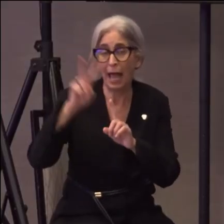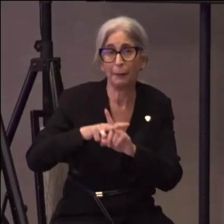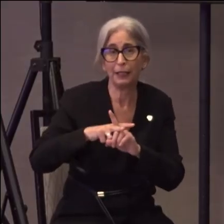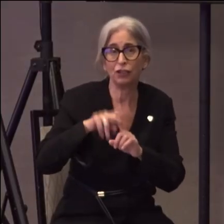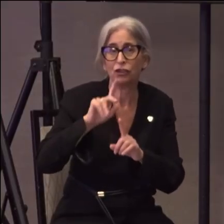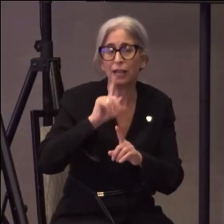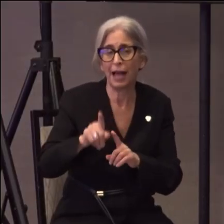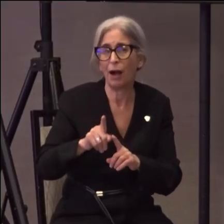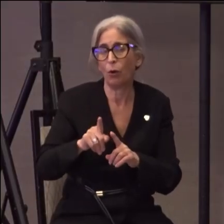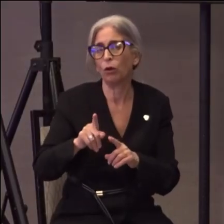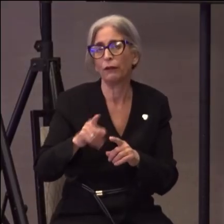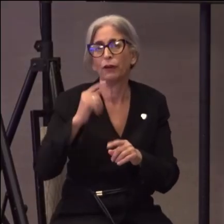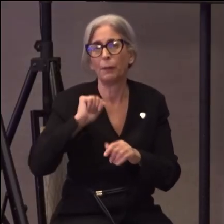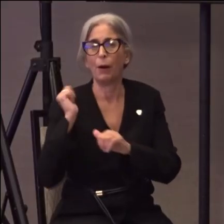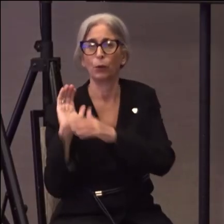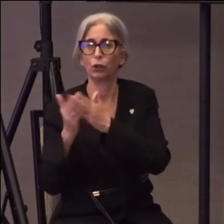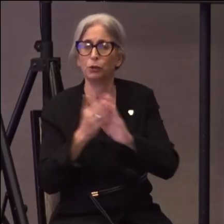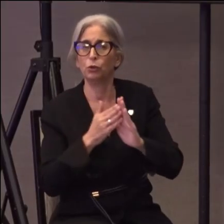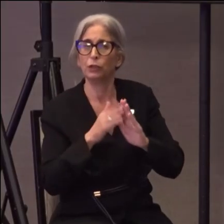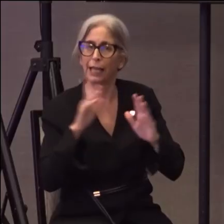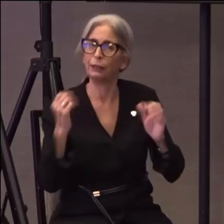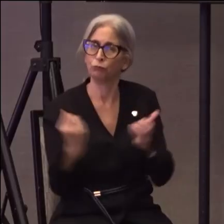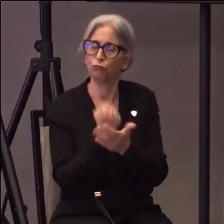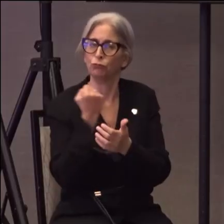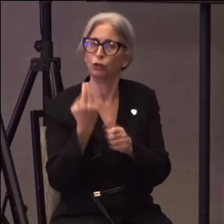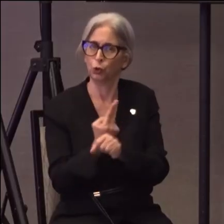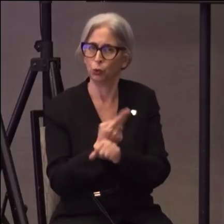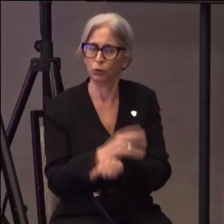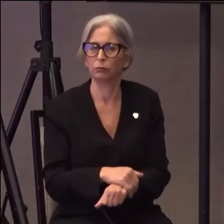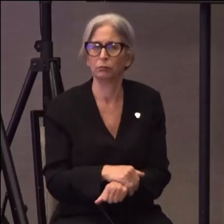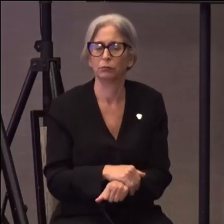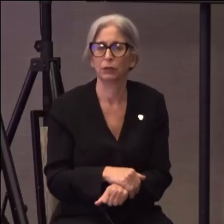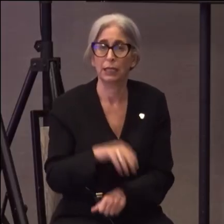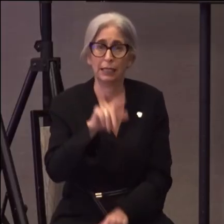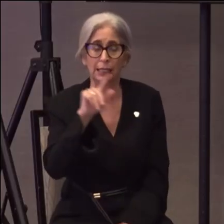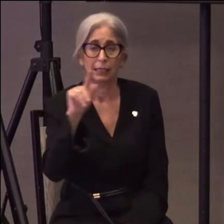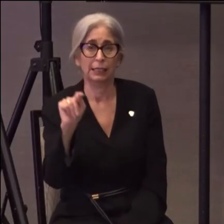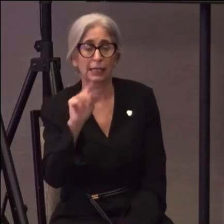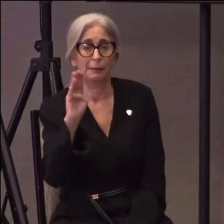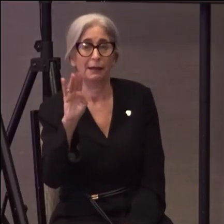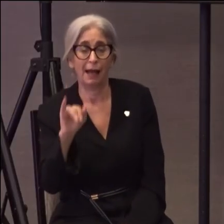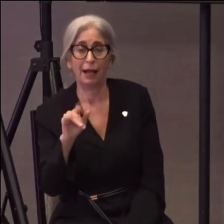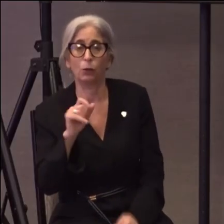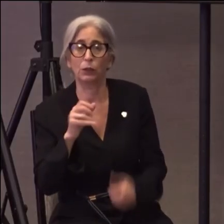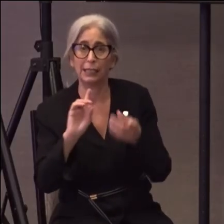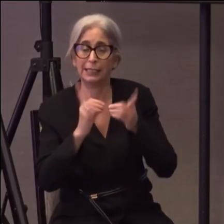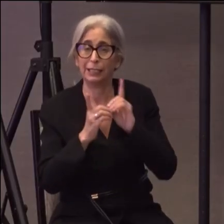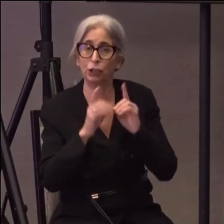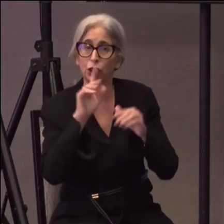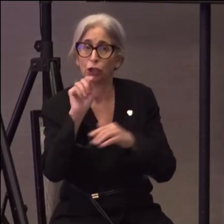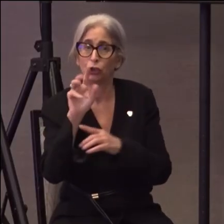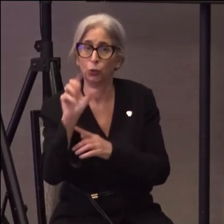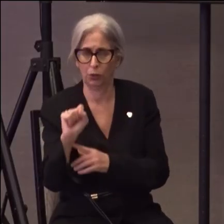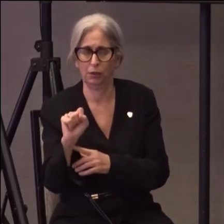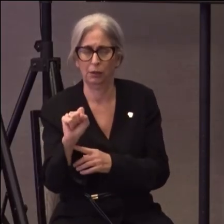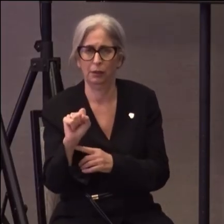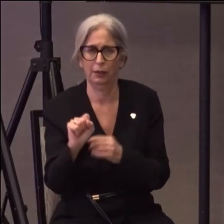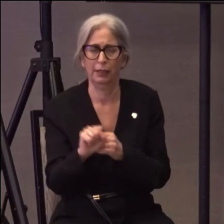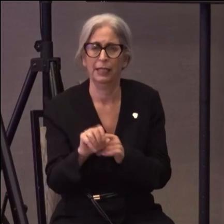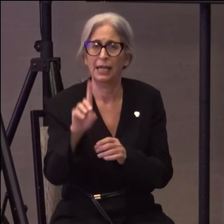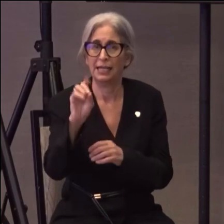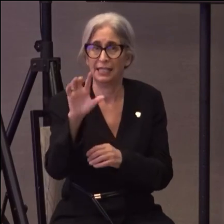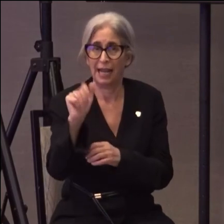actually serve the traveler's needs are able to take advantage of it. At the TDEI, we use digital tools and